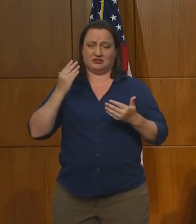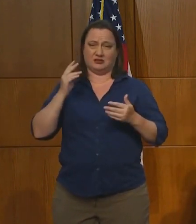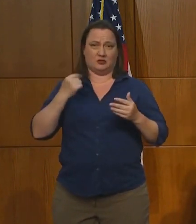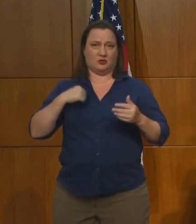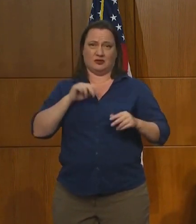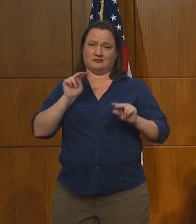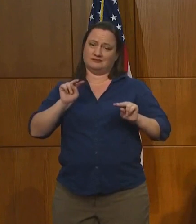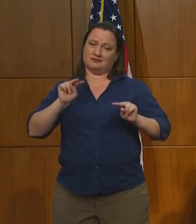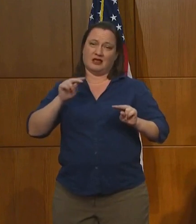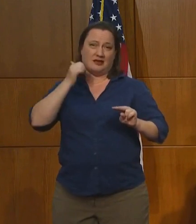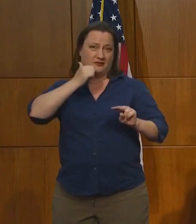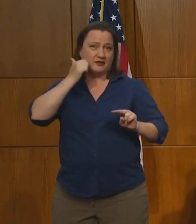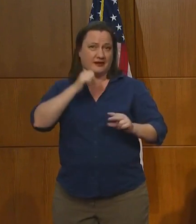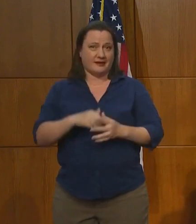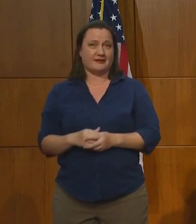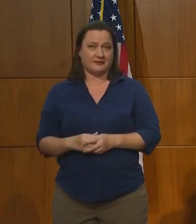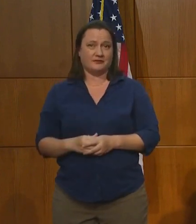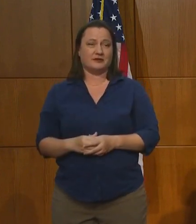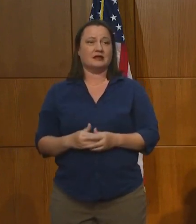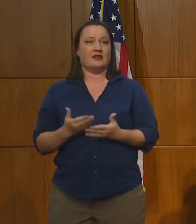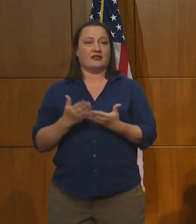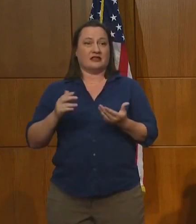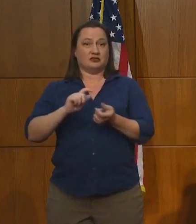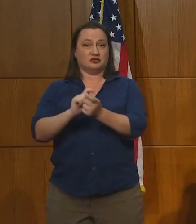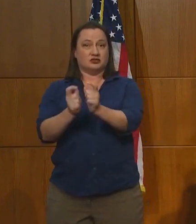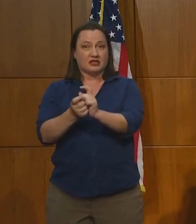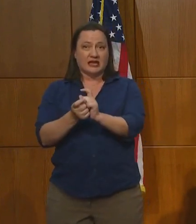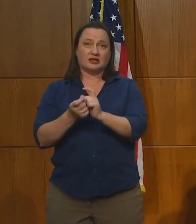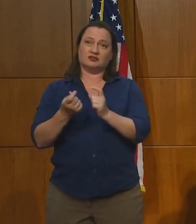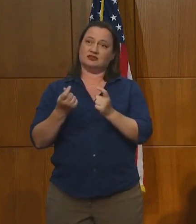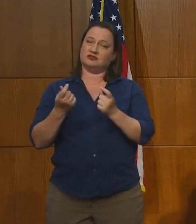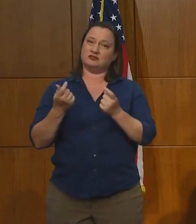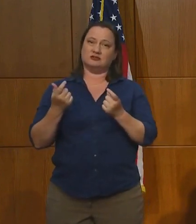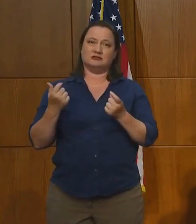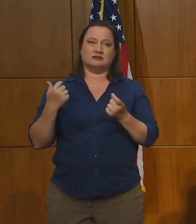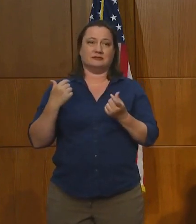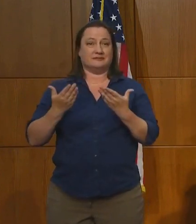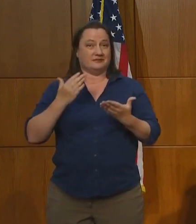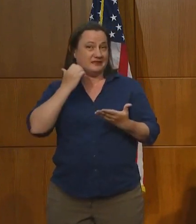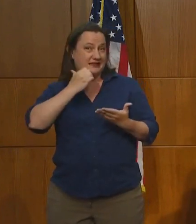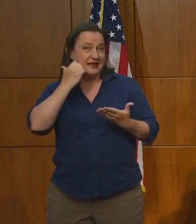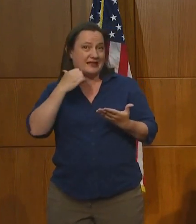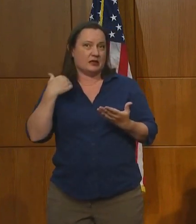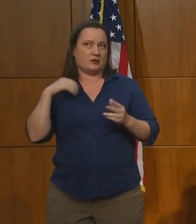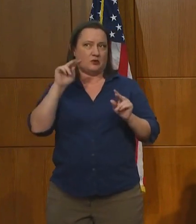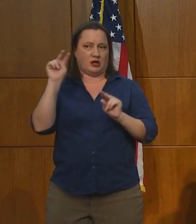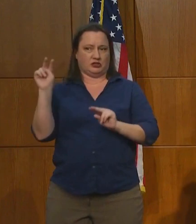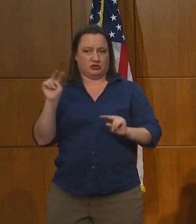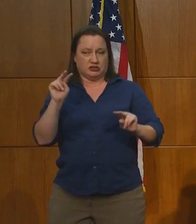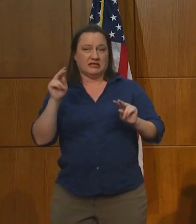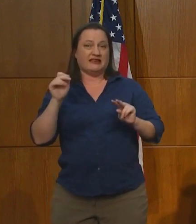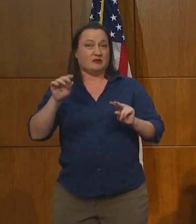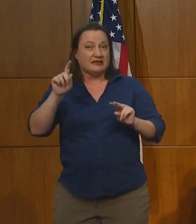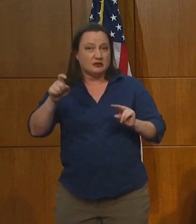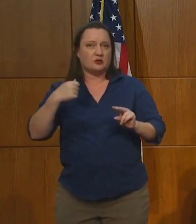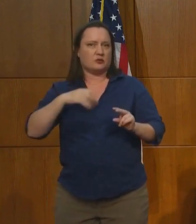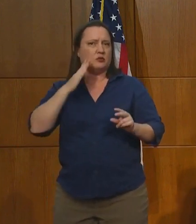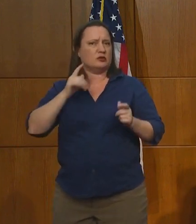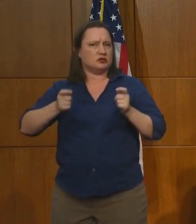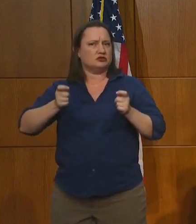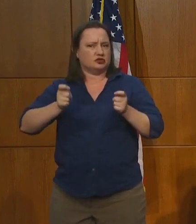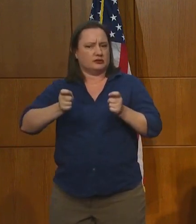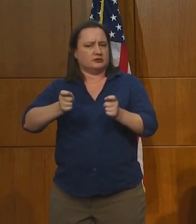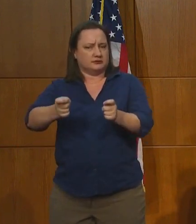things change. It's very fluid. It can change daily, and we're watching it closely, and I'll make adjustments as we need to.